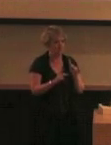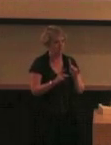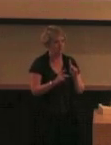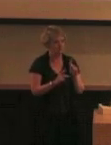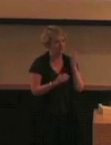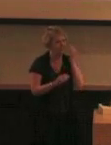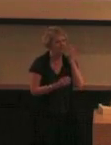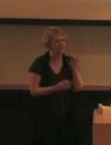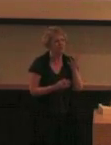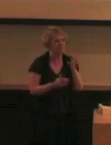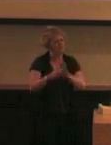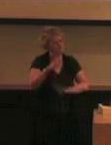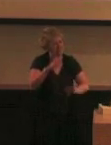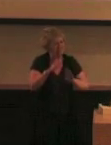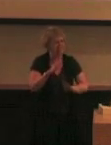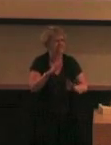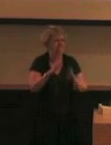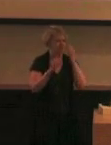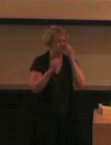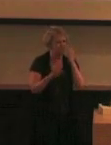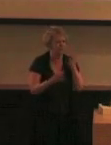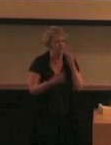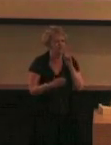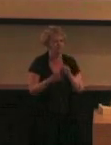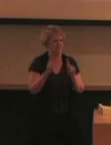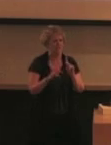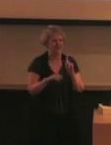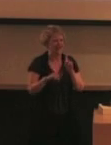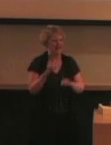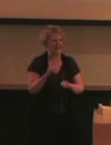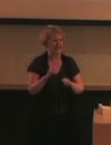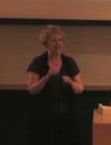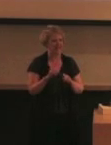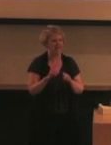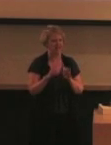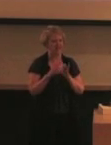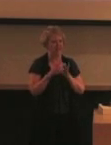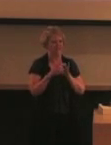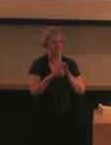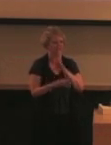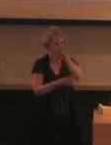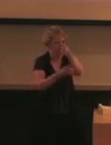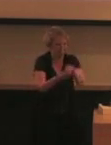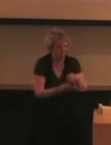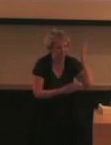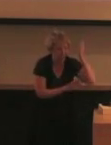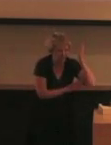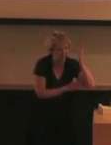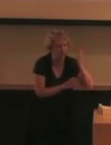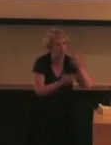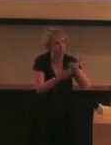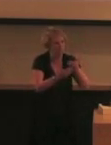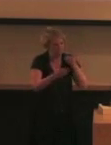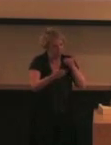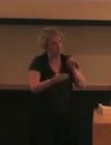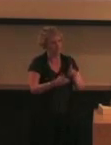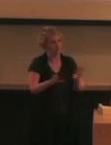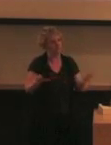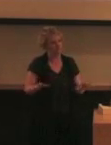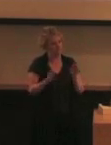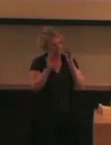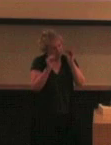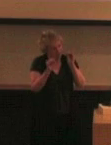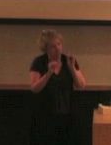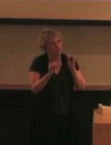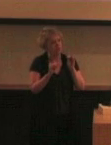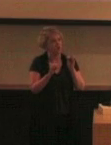about deaf people itself. I can't just go straight into it without giving some type of basis or foundation. I also want to educate you on